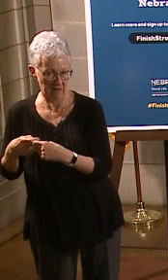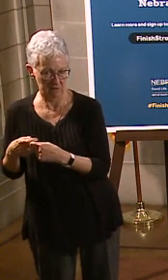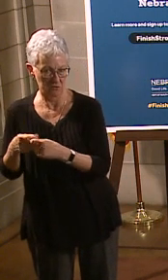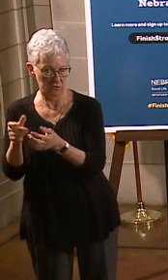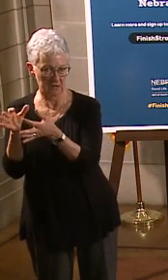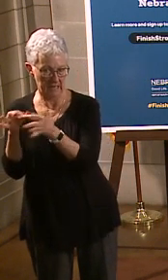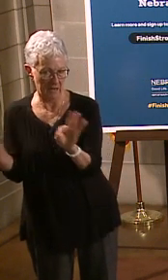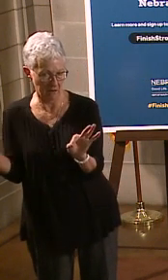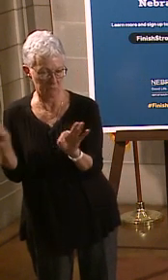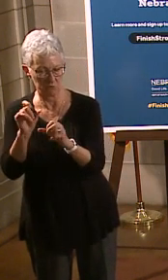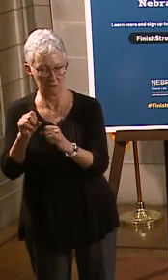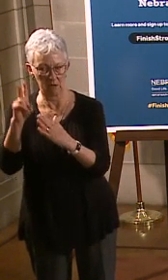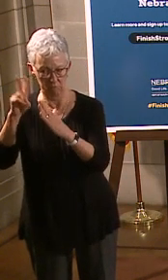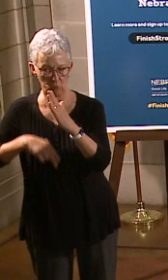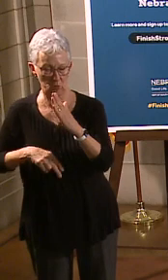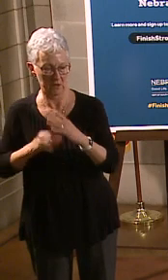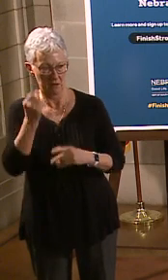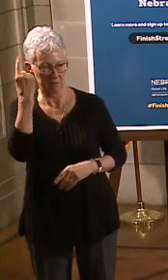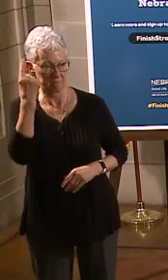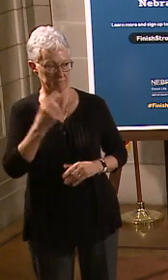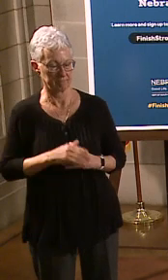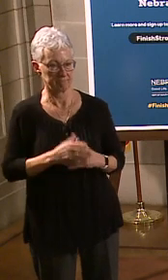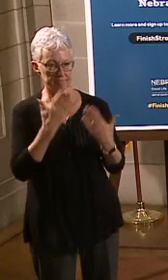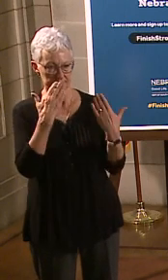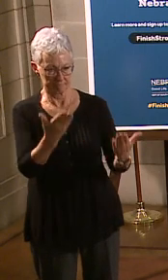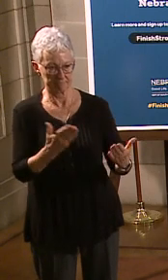information in Spanish as well. Thank you.